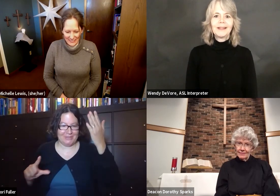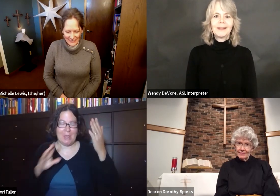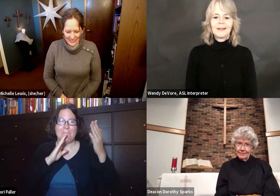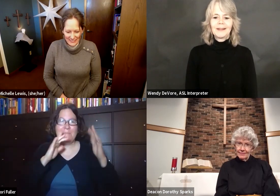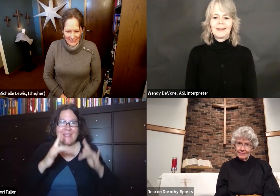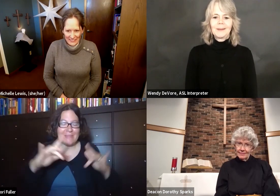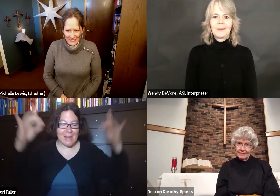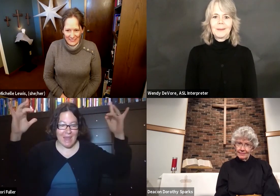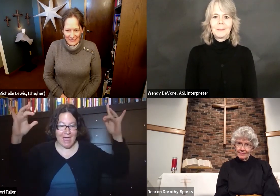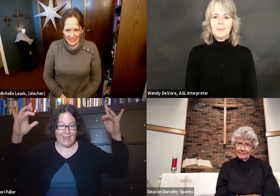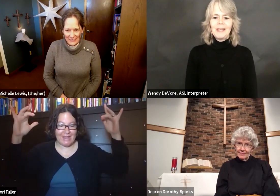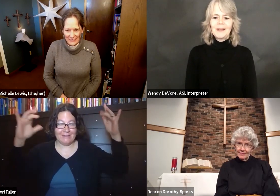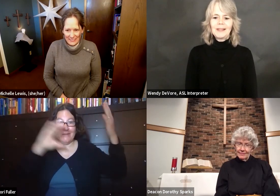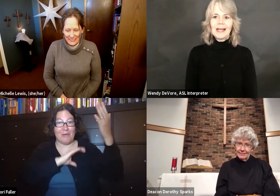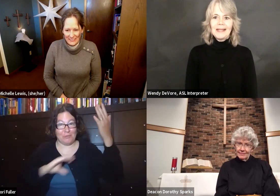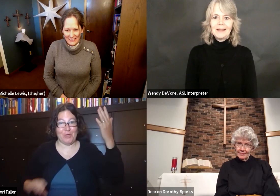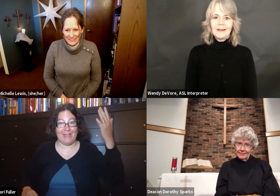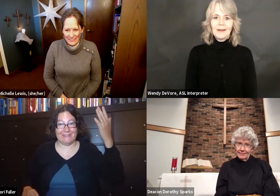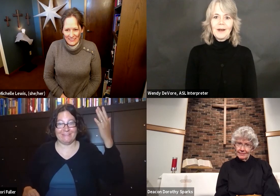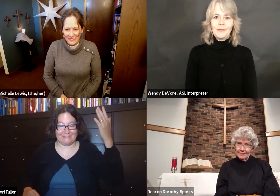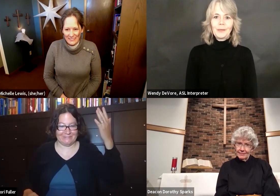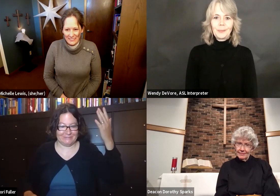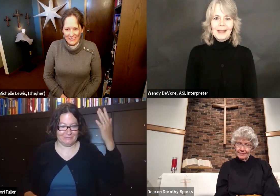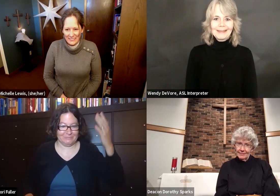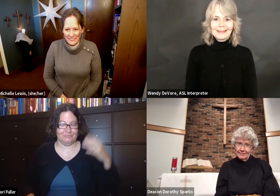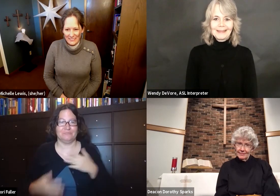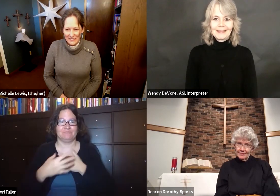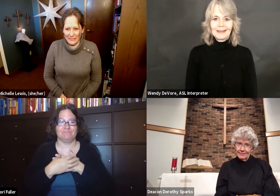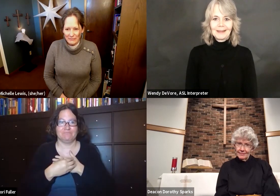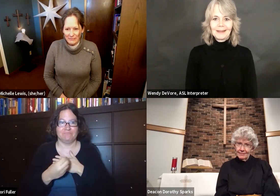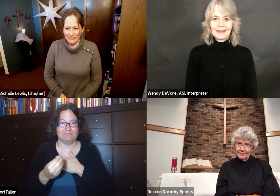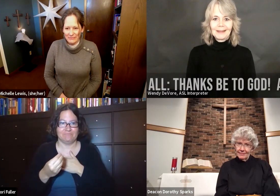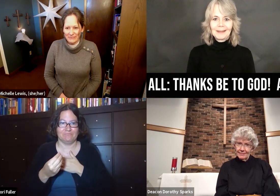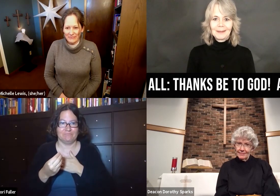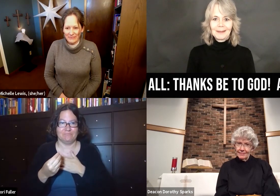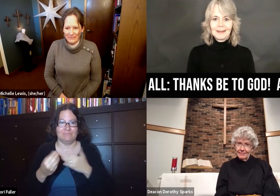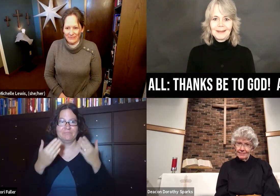Lord. Be the light of Christ.